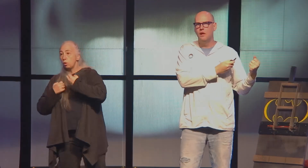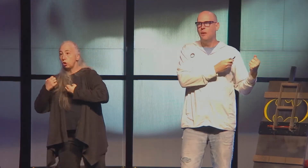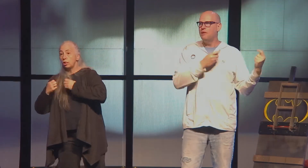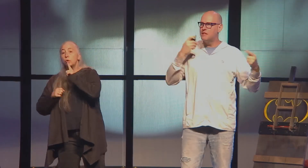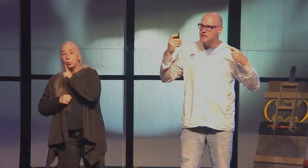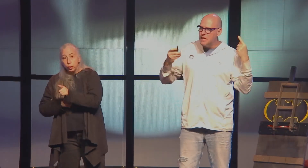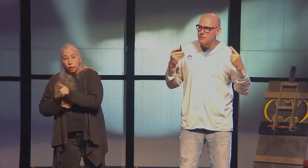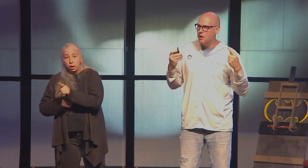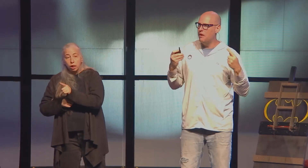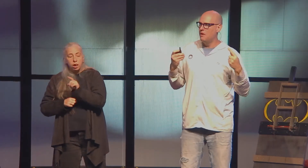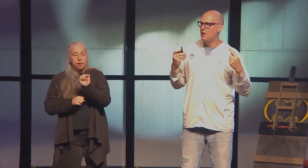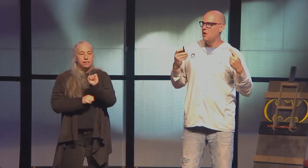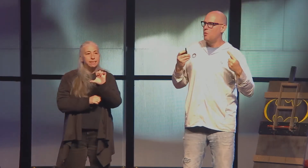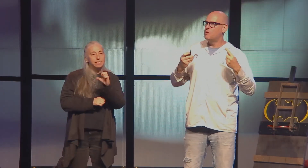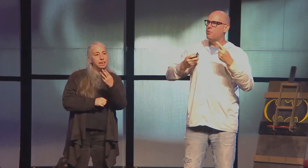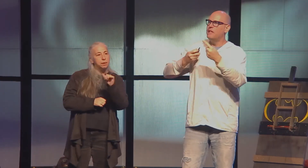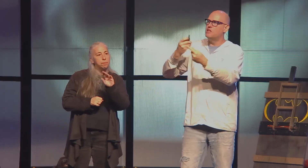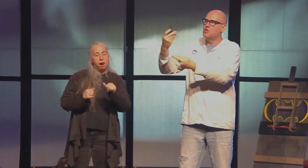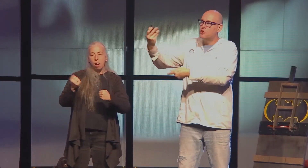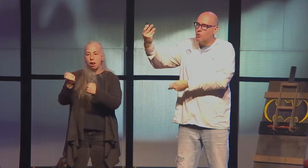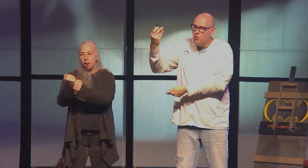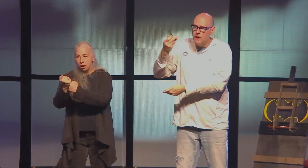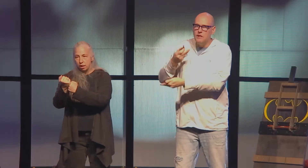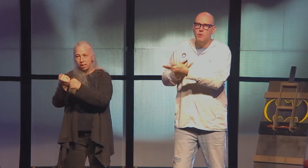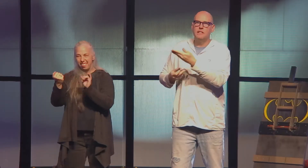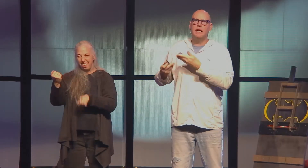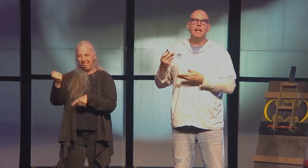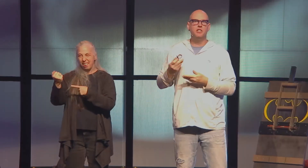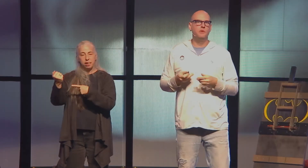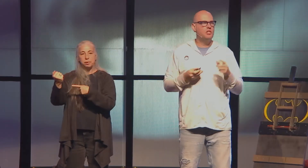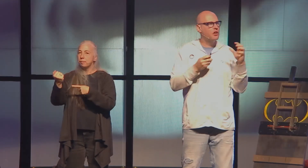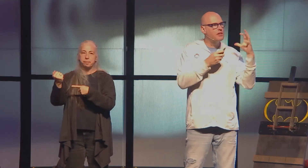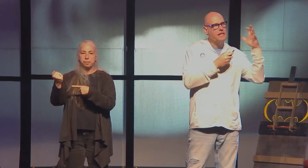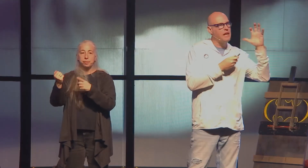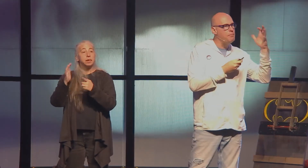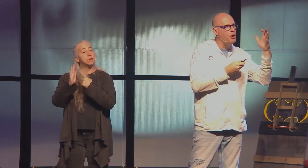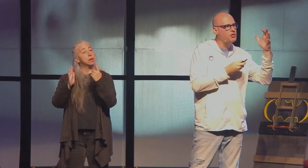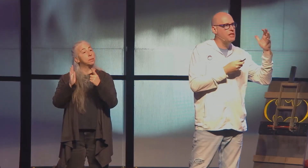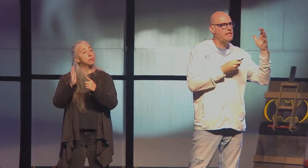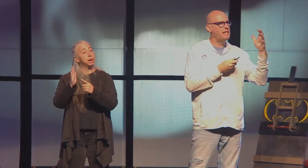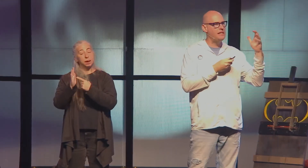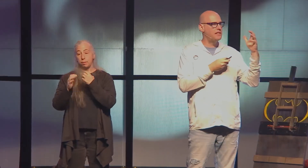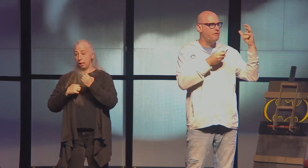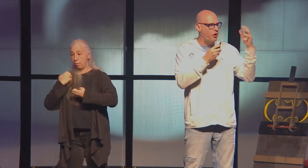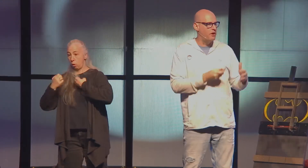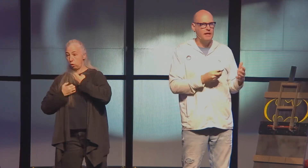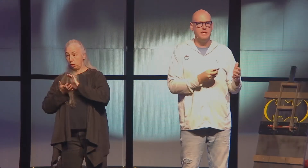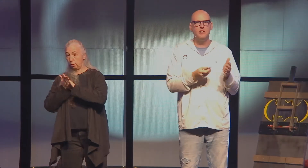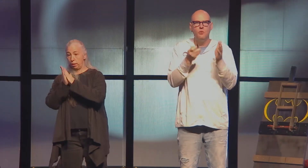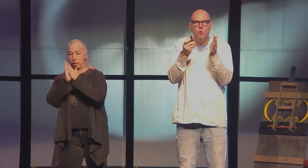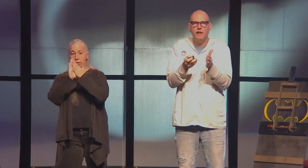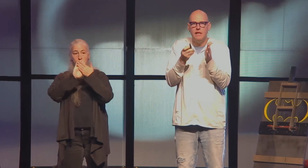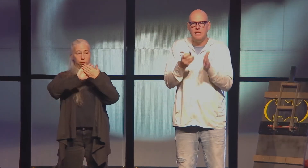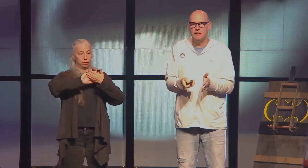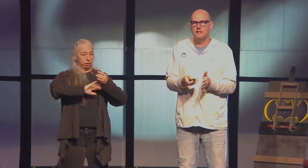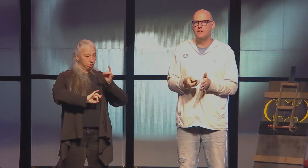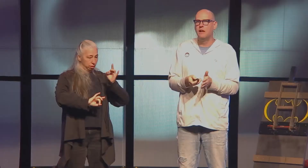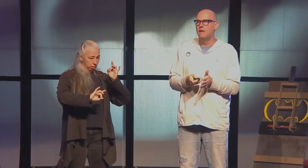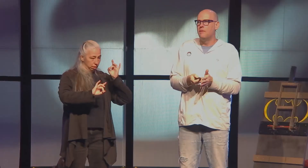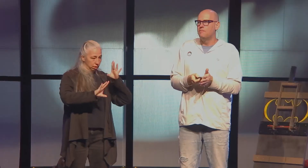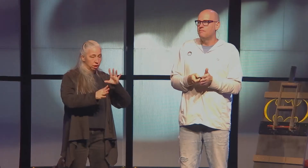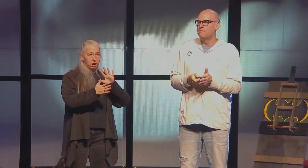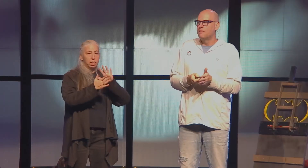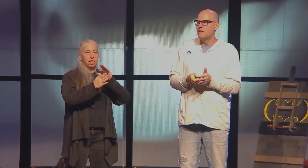real. But the schema, which brings the story that we attach to it, turns that emotion into this verdict, into what it